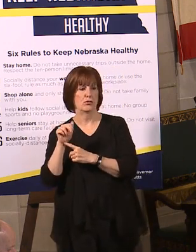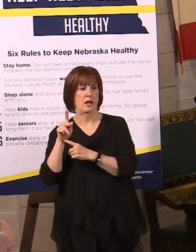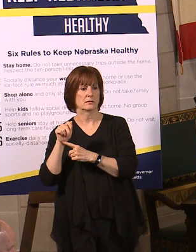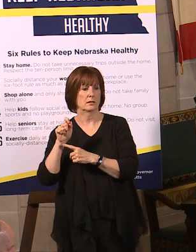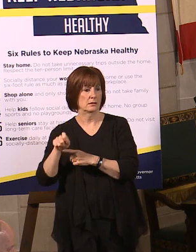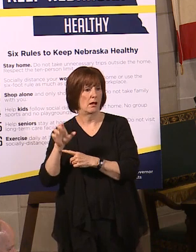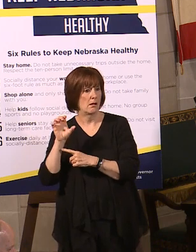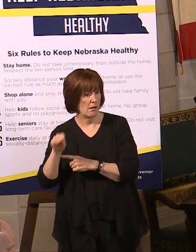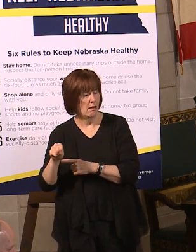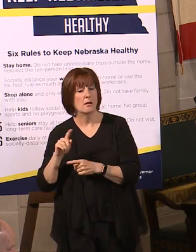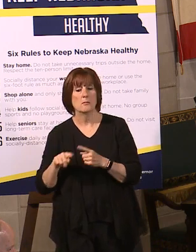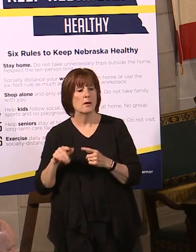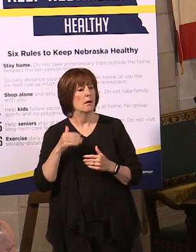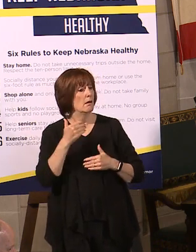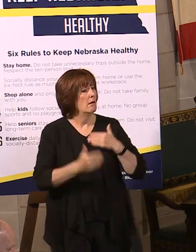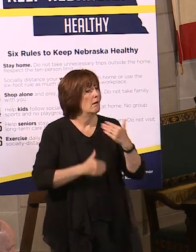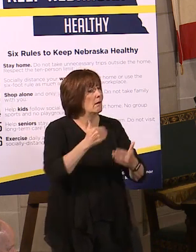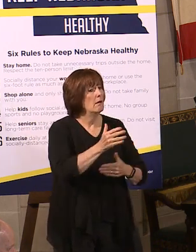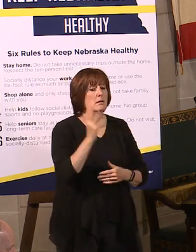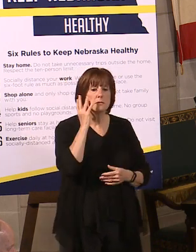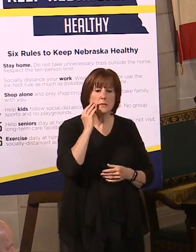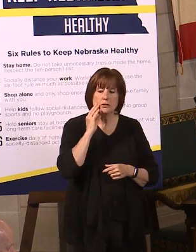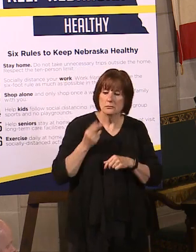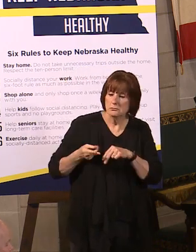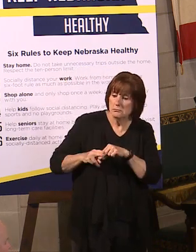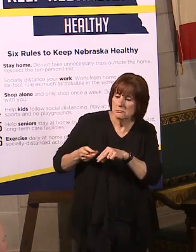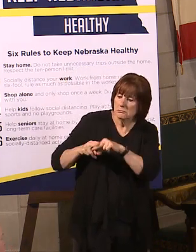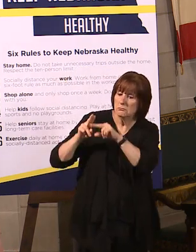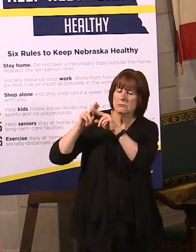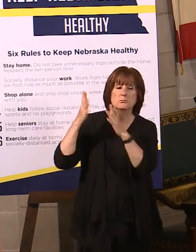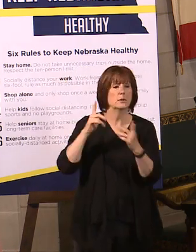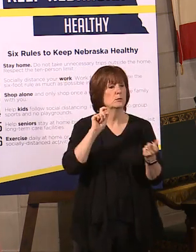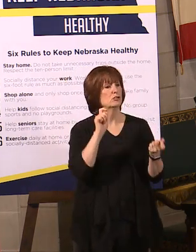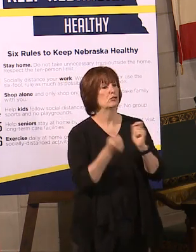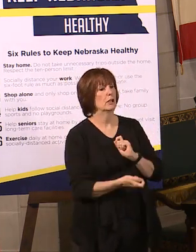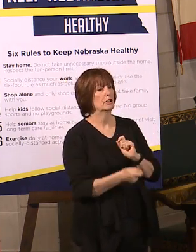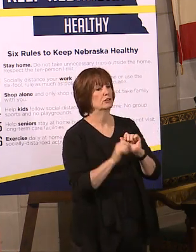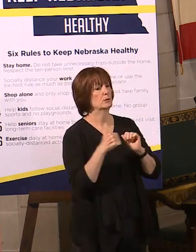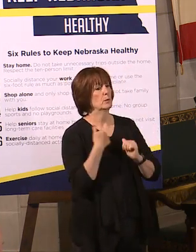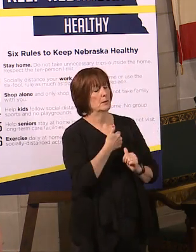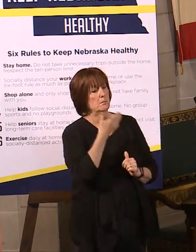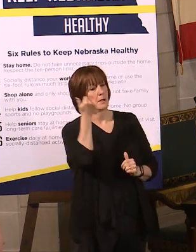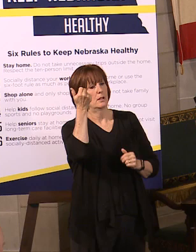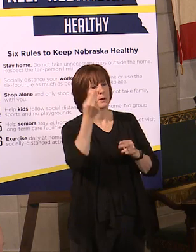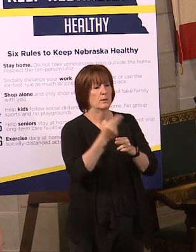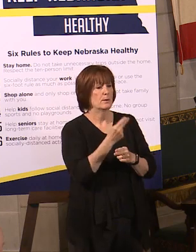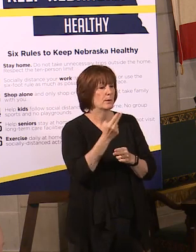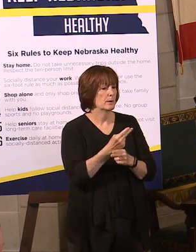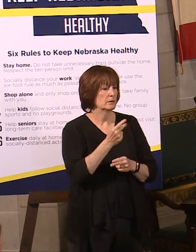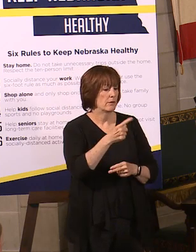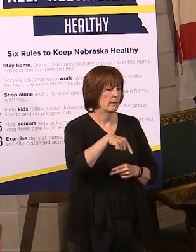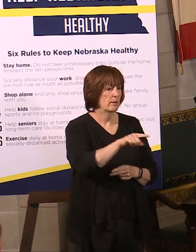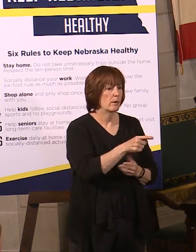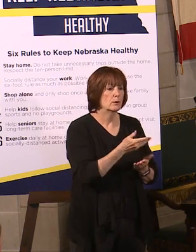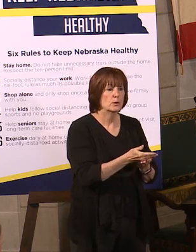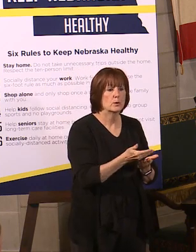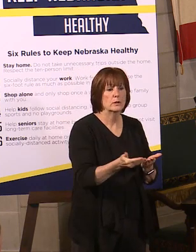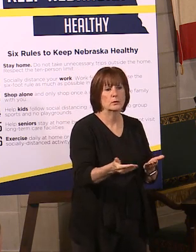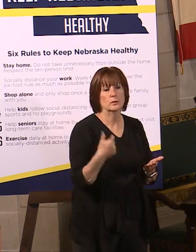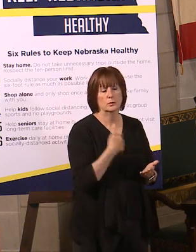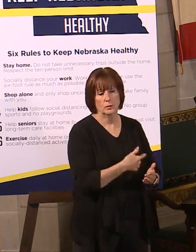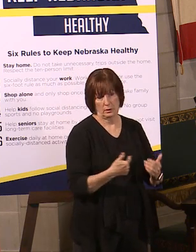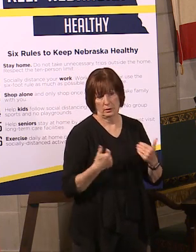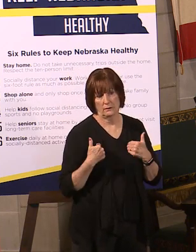as we get into this and get experience, we may change how we're doing that to be able to make sure that we're best utilizing those resources that we have.